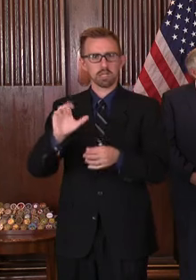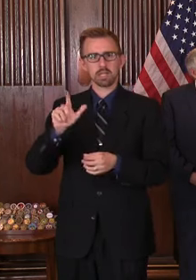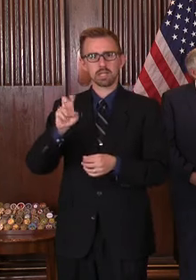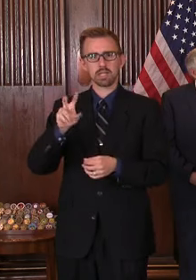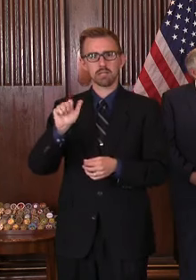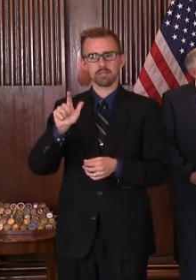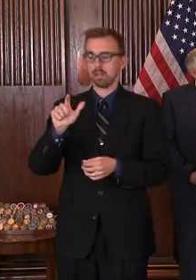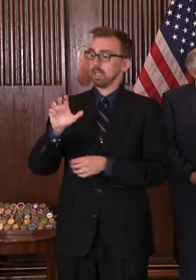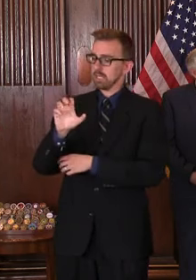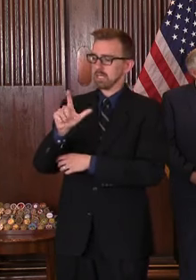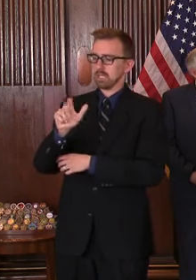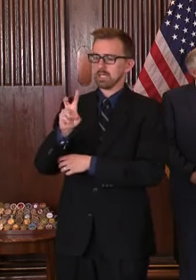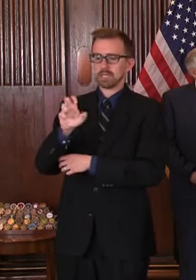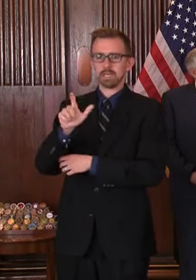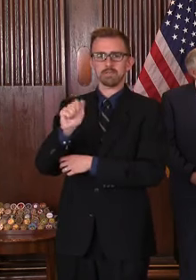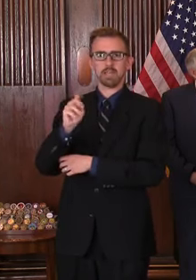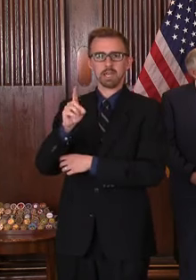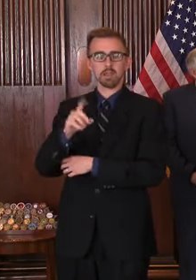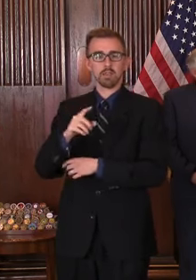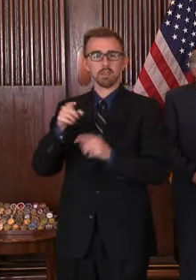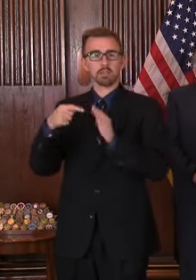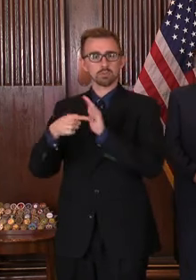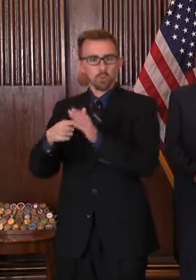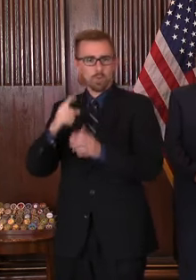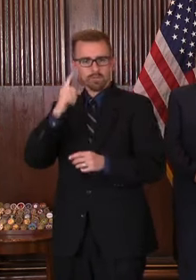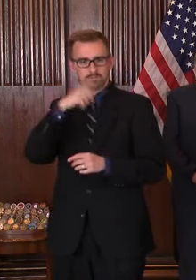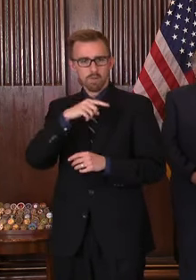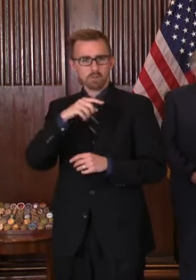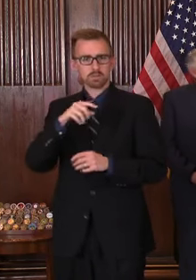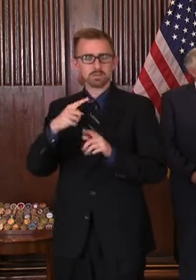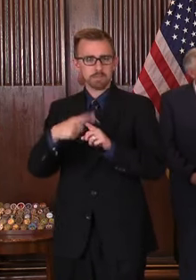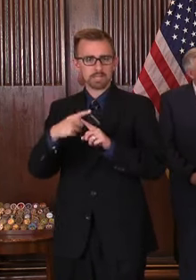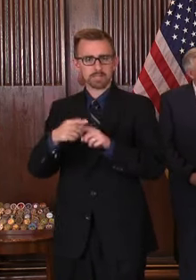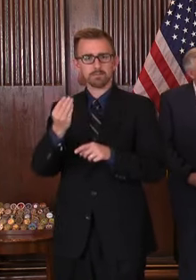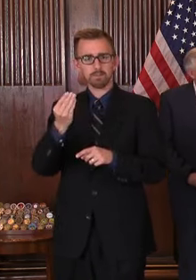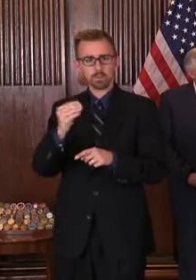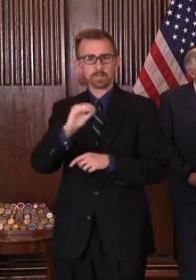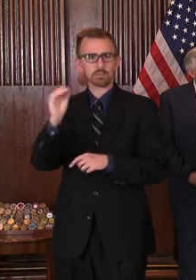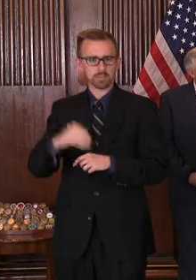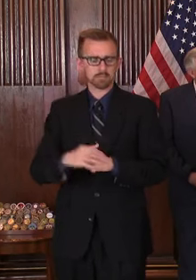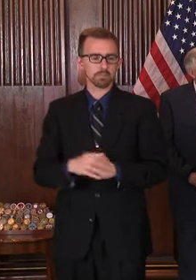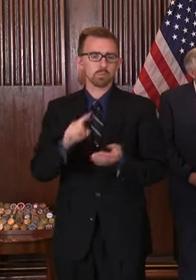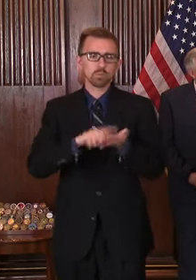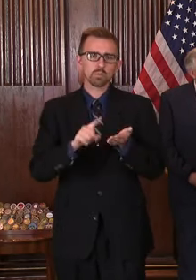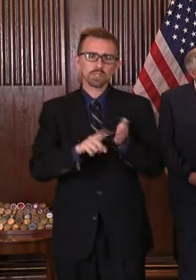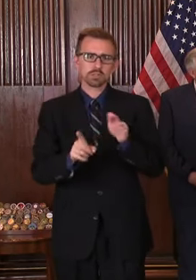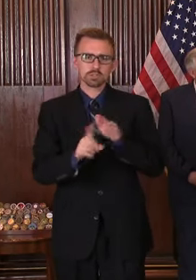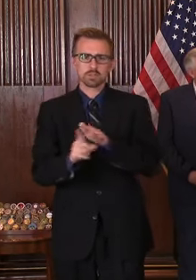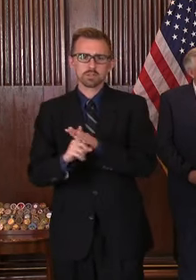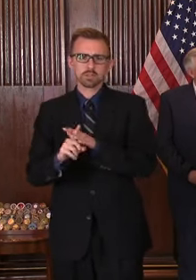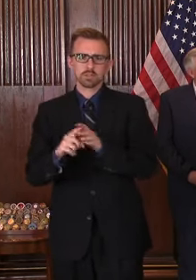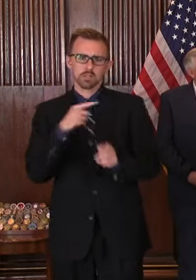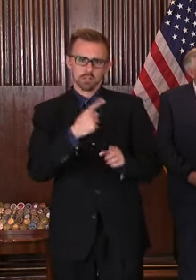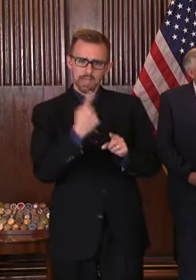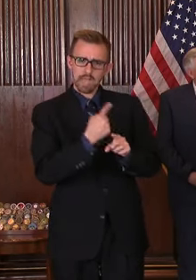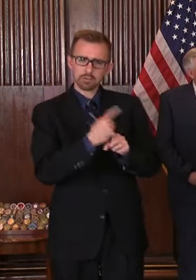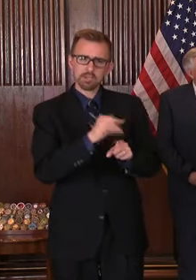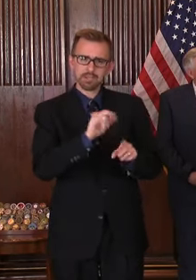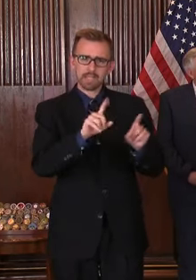say it has a false negative rate of 14.8%. As research emerges questioning the accuracy of these tests,